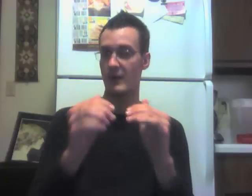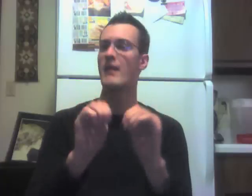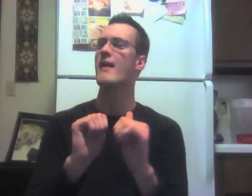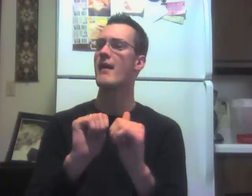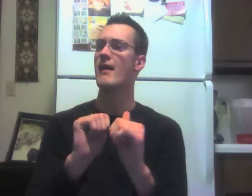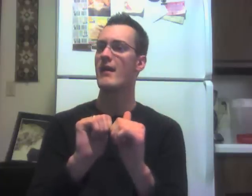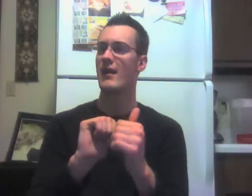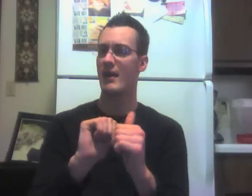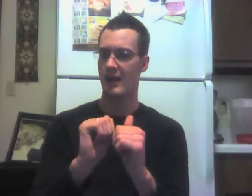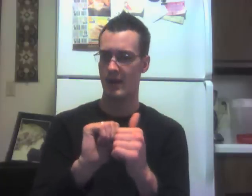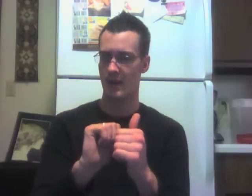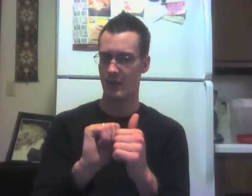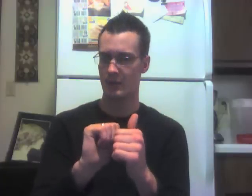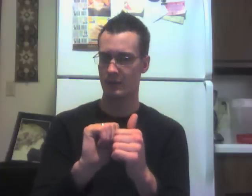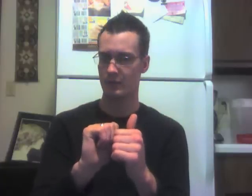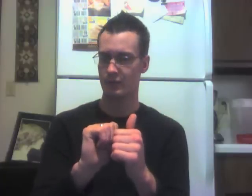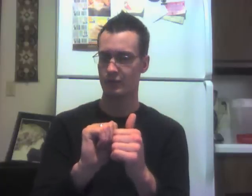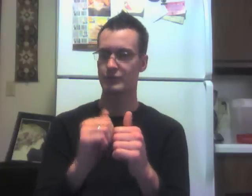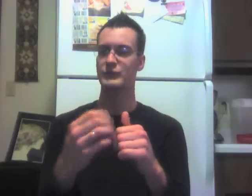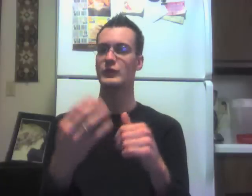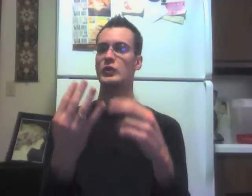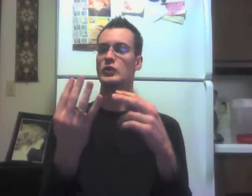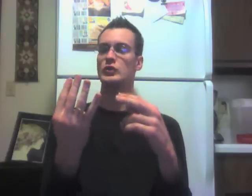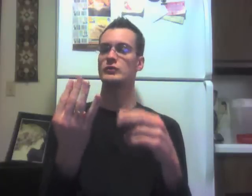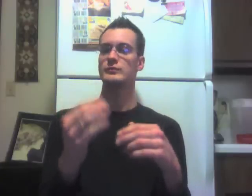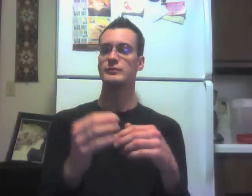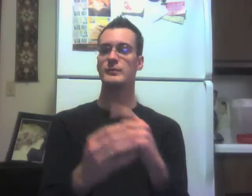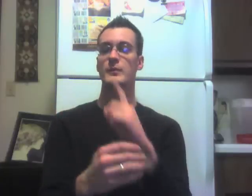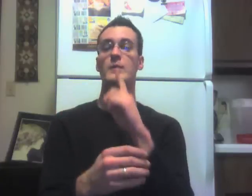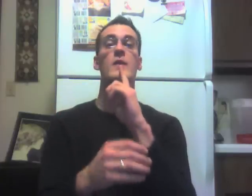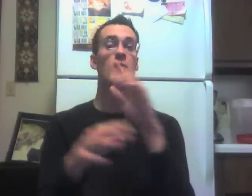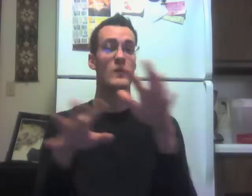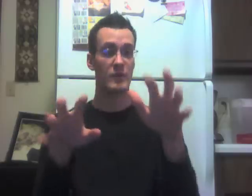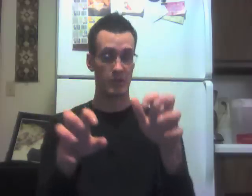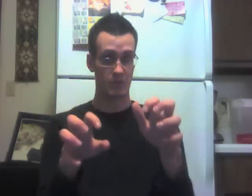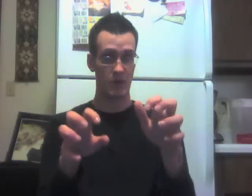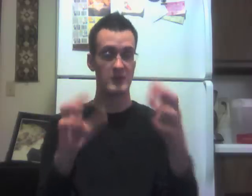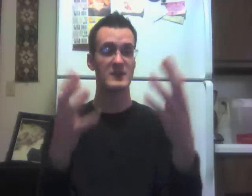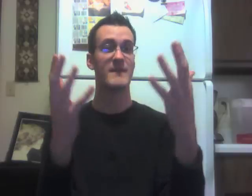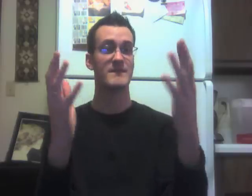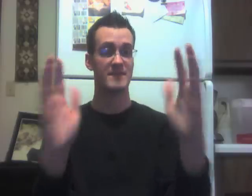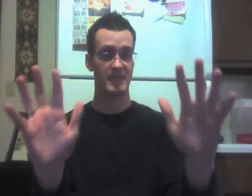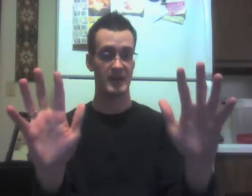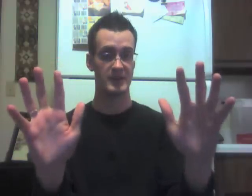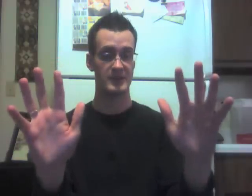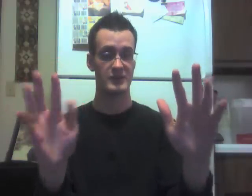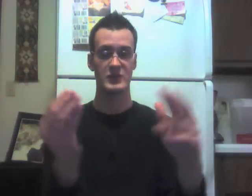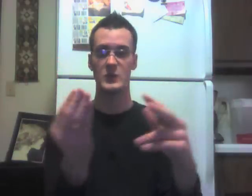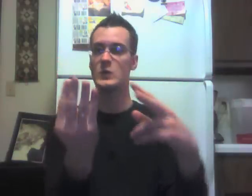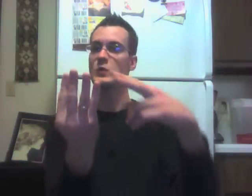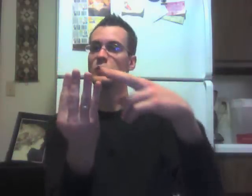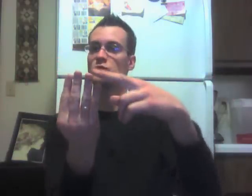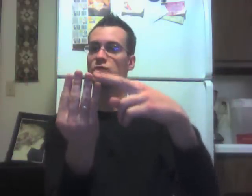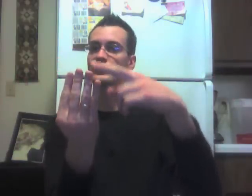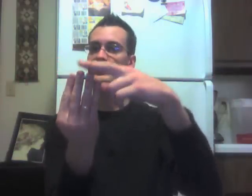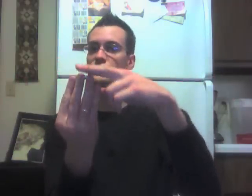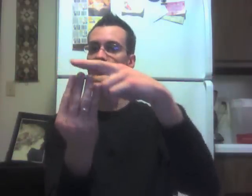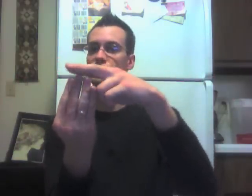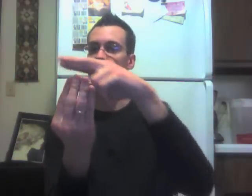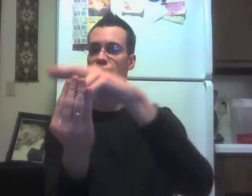off the summer's growth shortly after the first frost. You should cut the canes to a height of